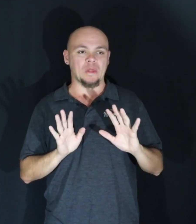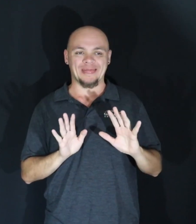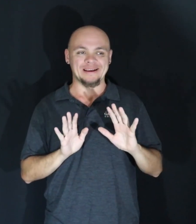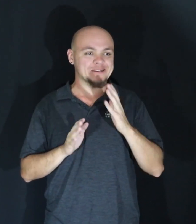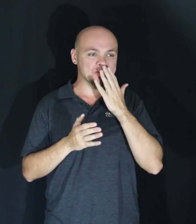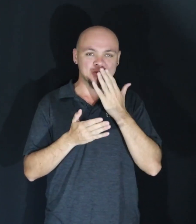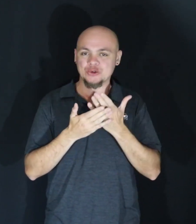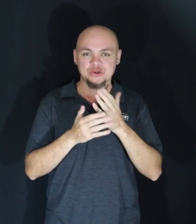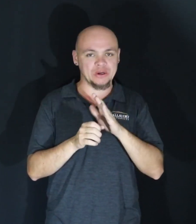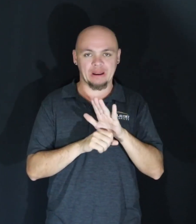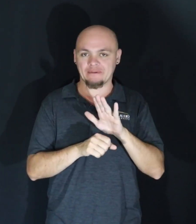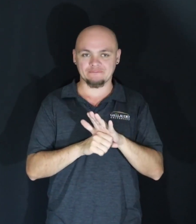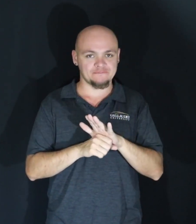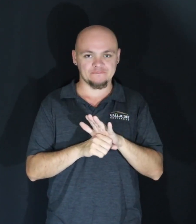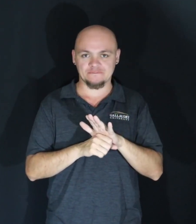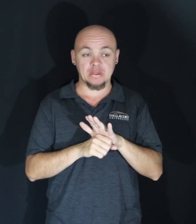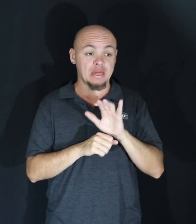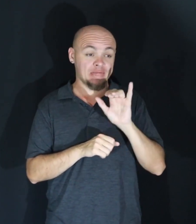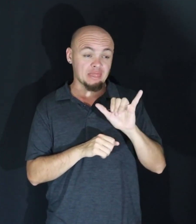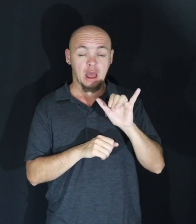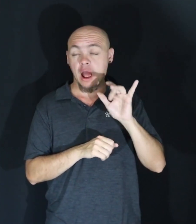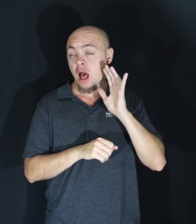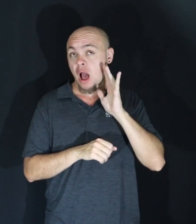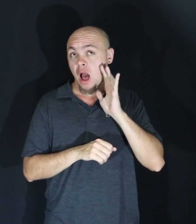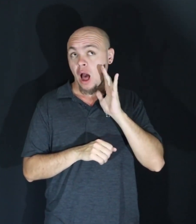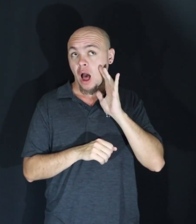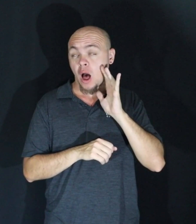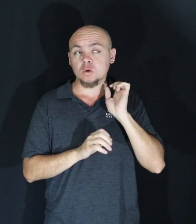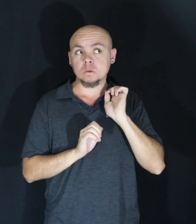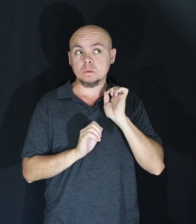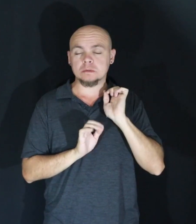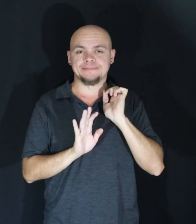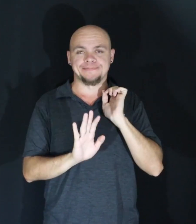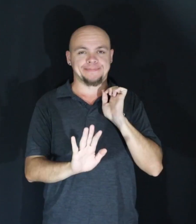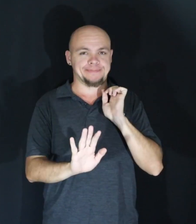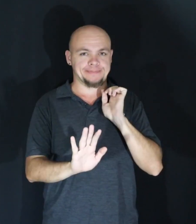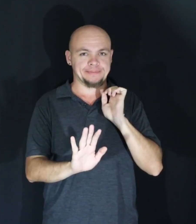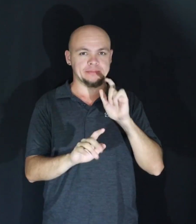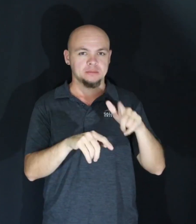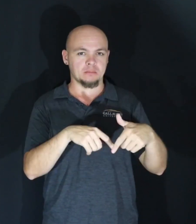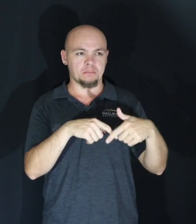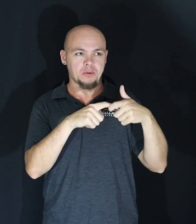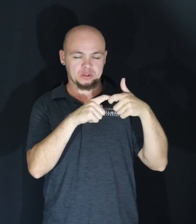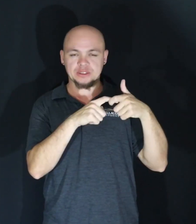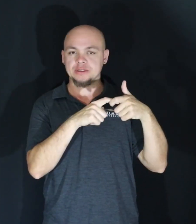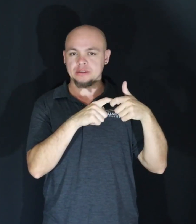enough, whenever those whispers creep in, pause